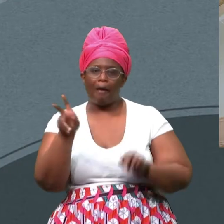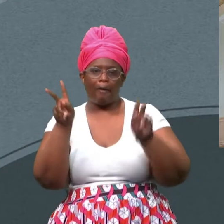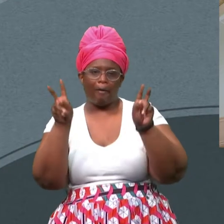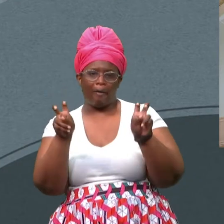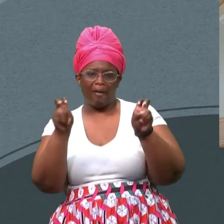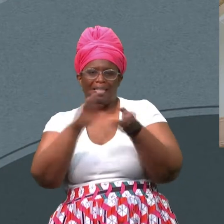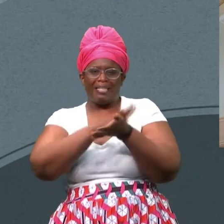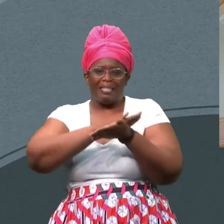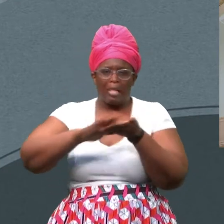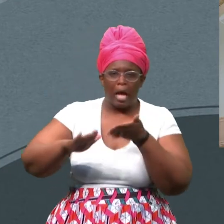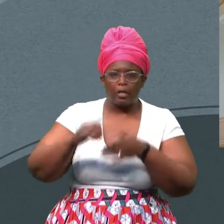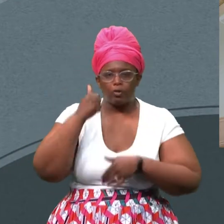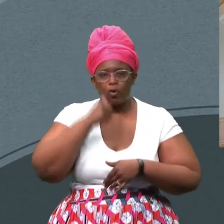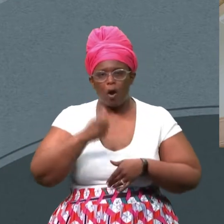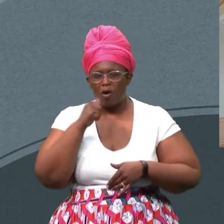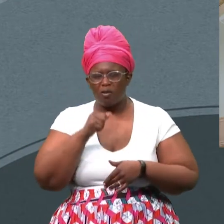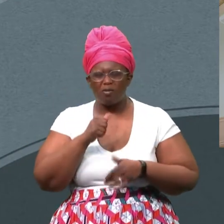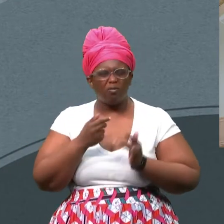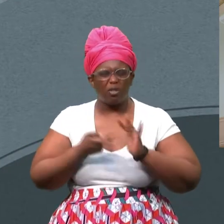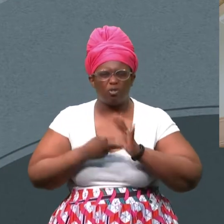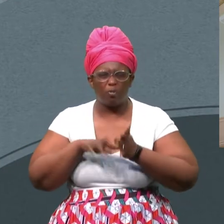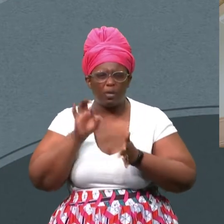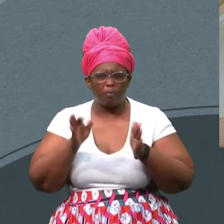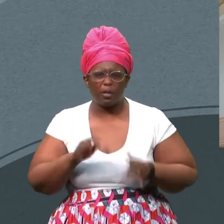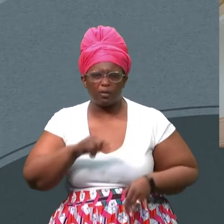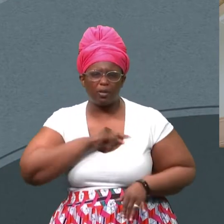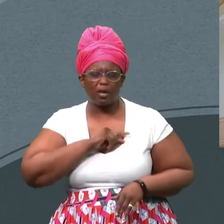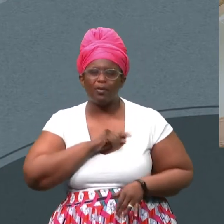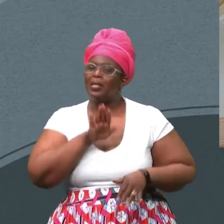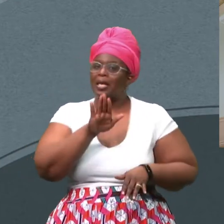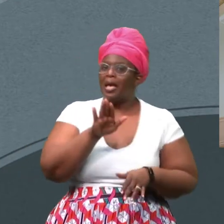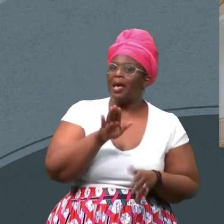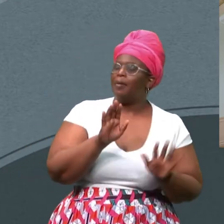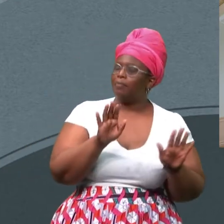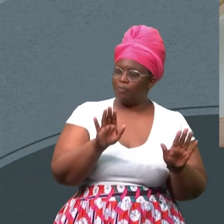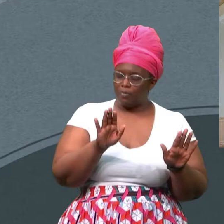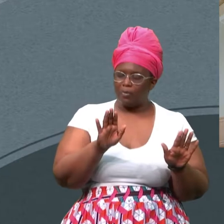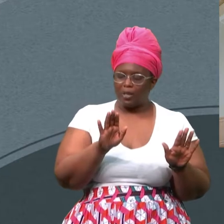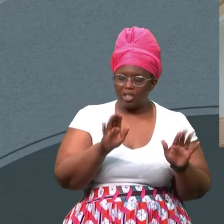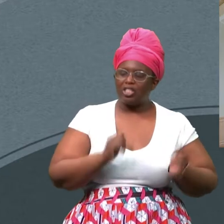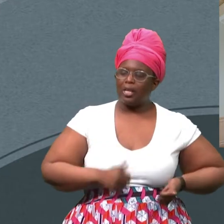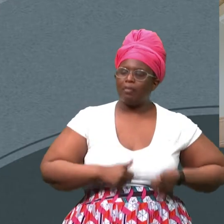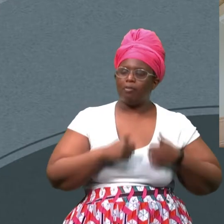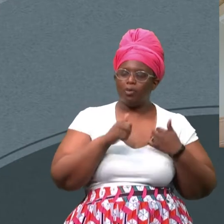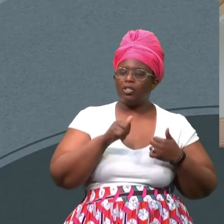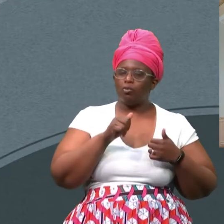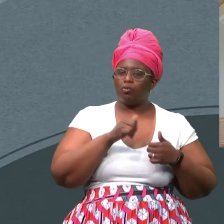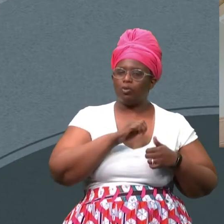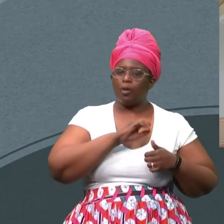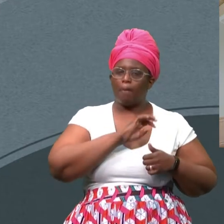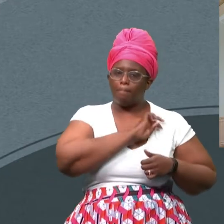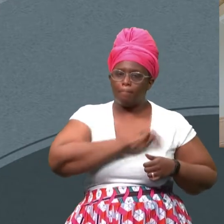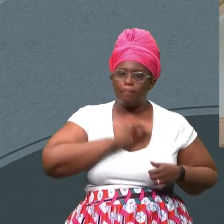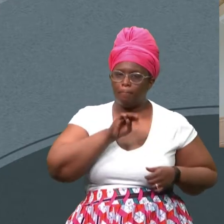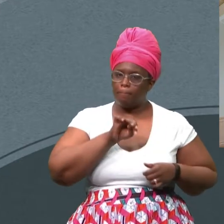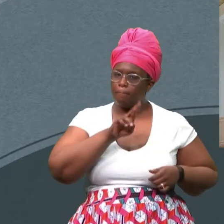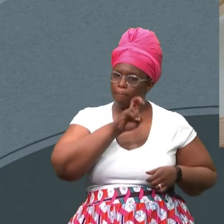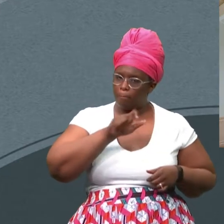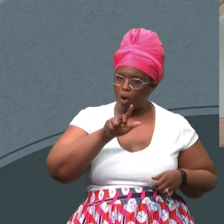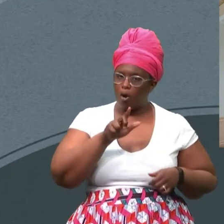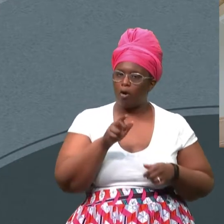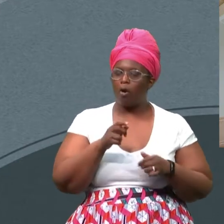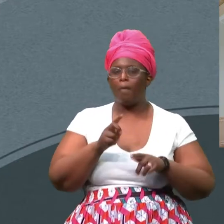What do you mean by that? I don't mean in an immoral way. We know she was highly moral. But she was not some